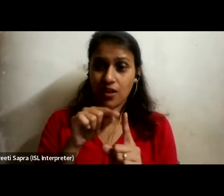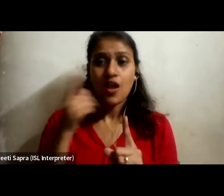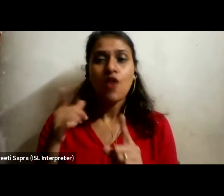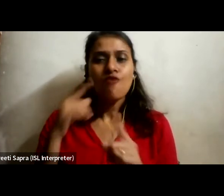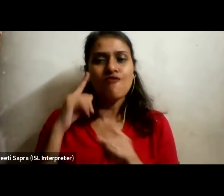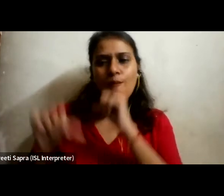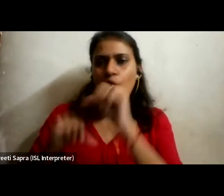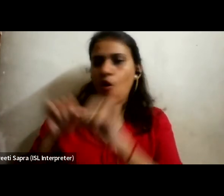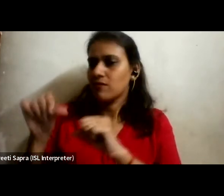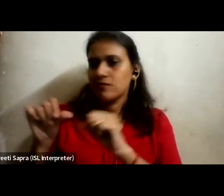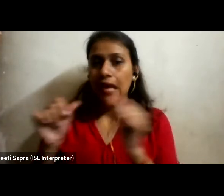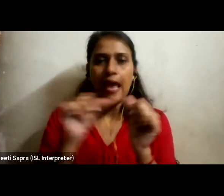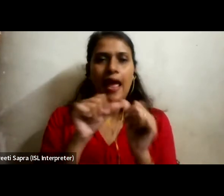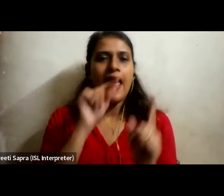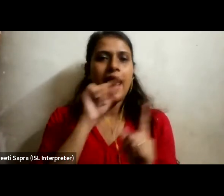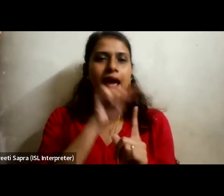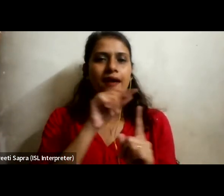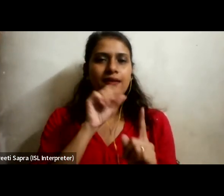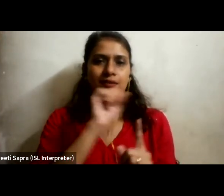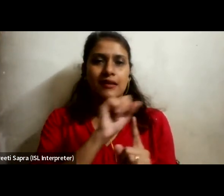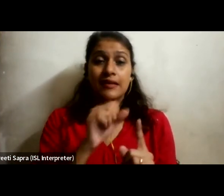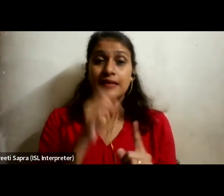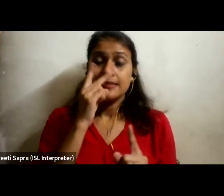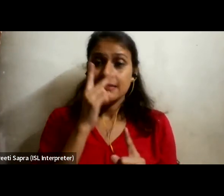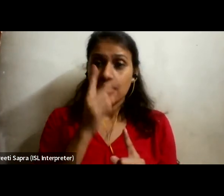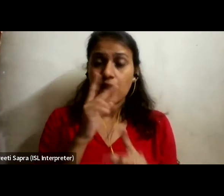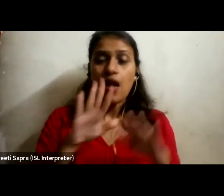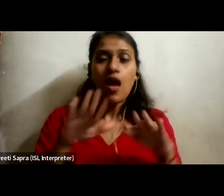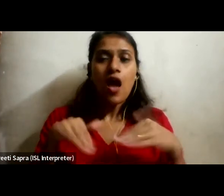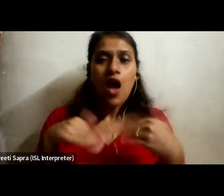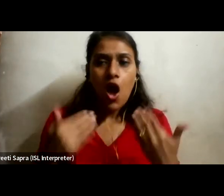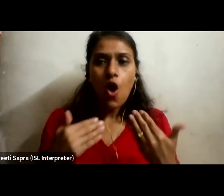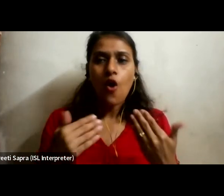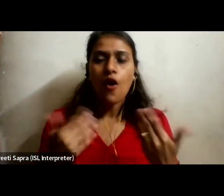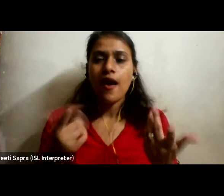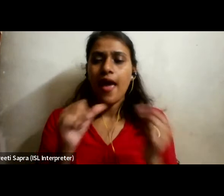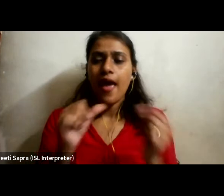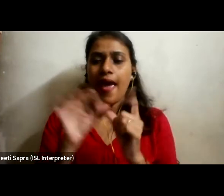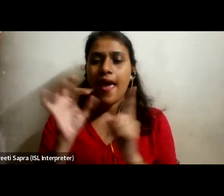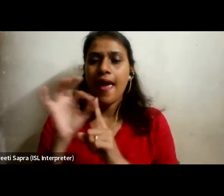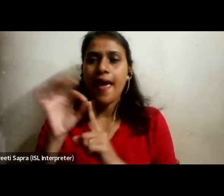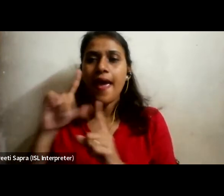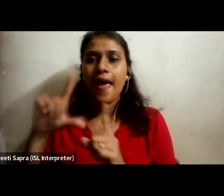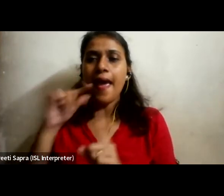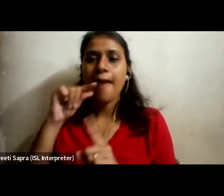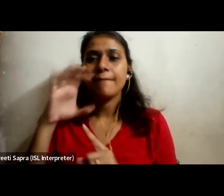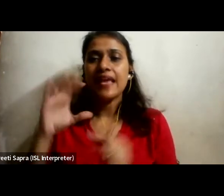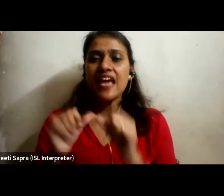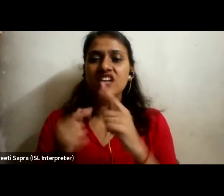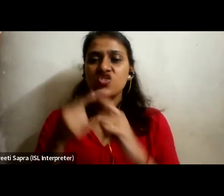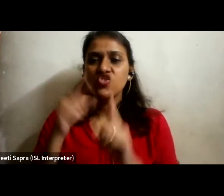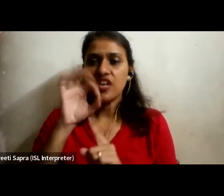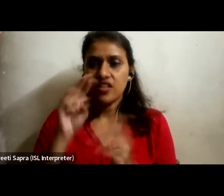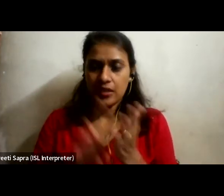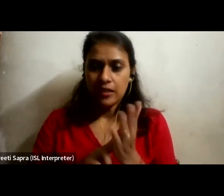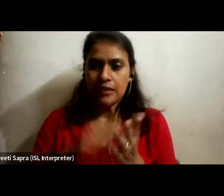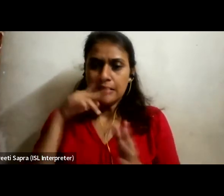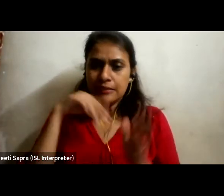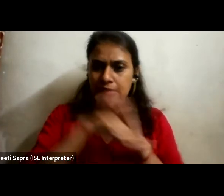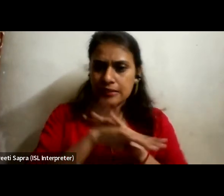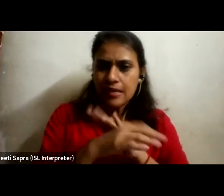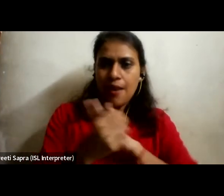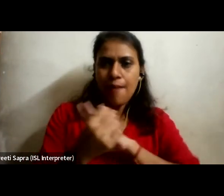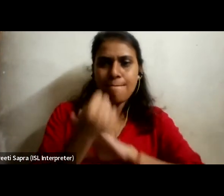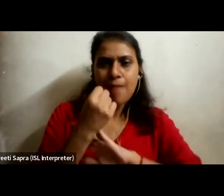process behind it, and checking how application of AI influences the balance of power, so between the